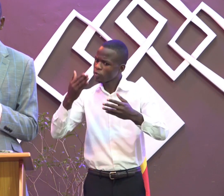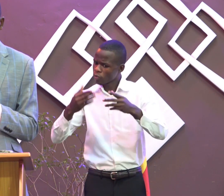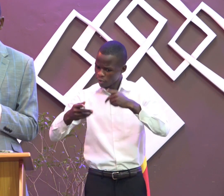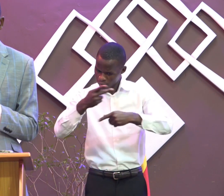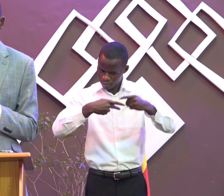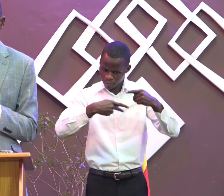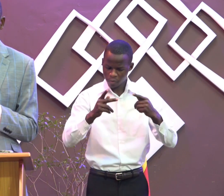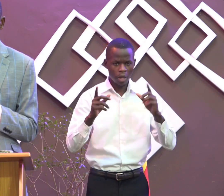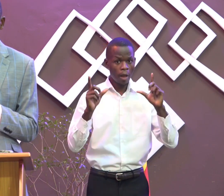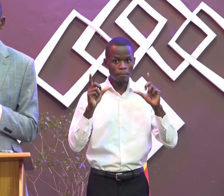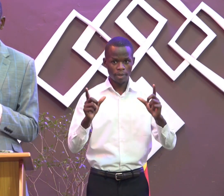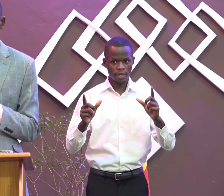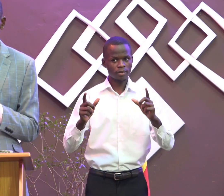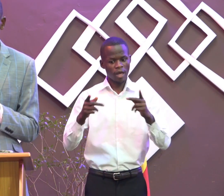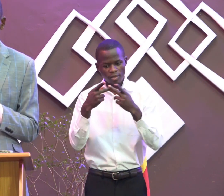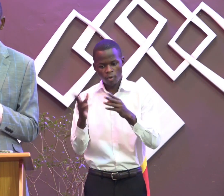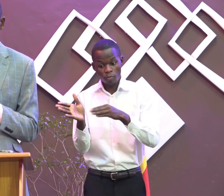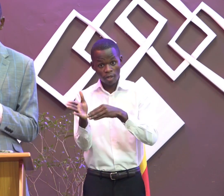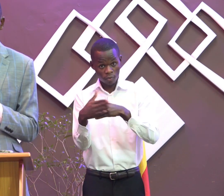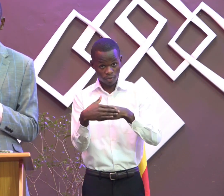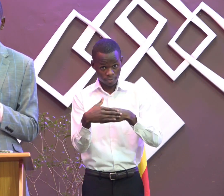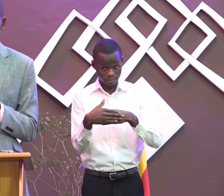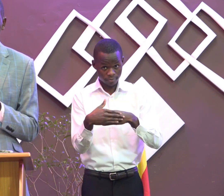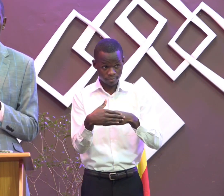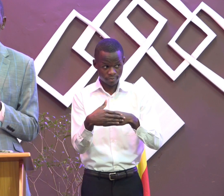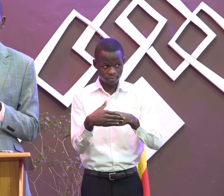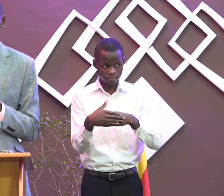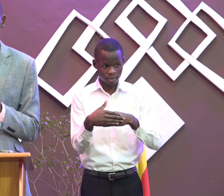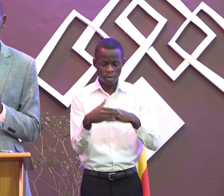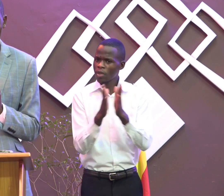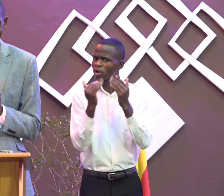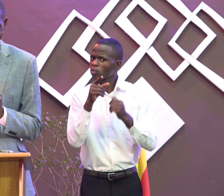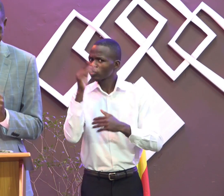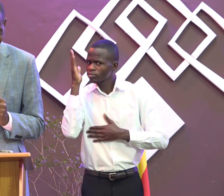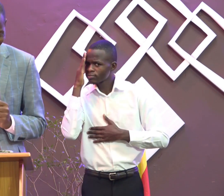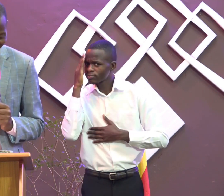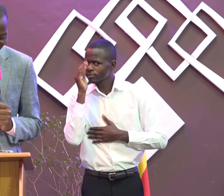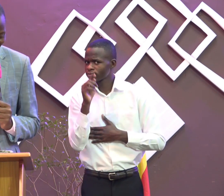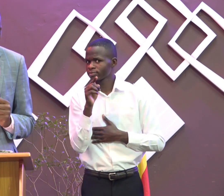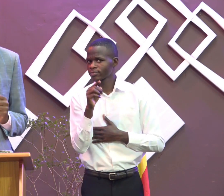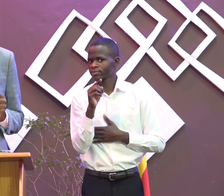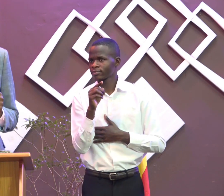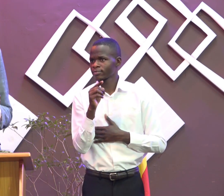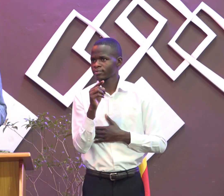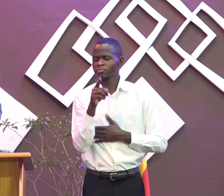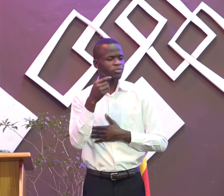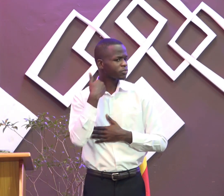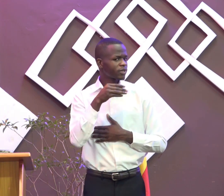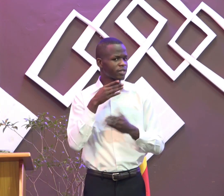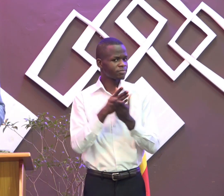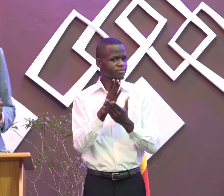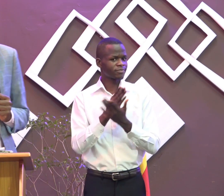lockdown etandika. He bought a full packet when lockdown was starting. Yagwa chimanyi. Ande mwagala